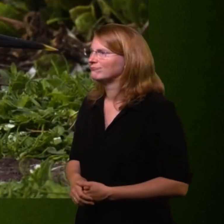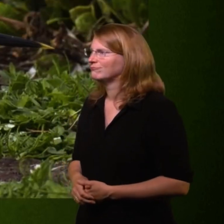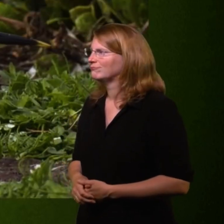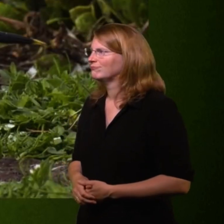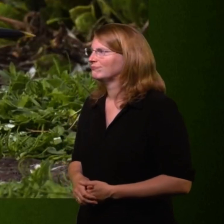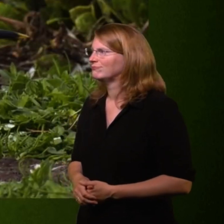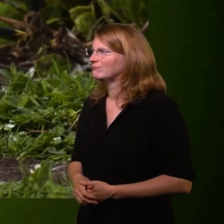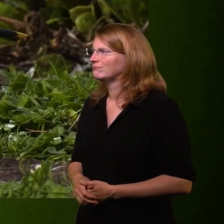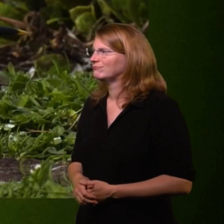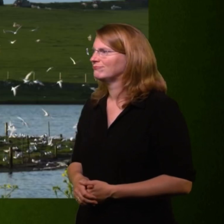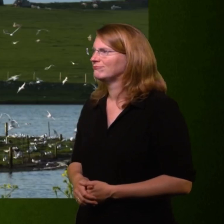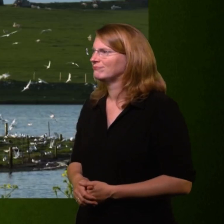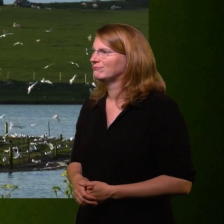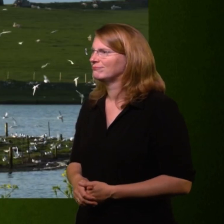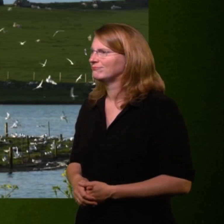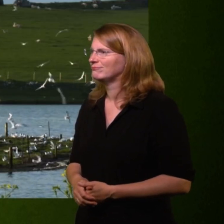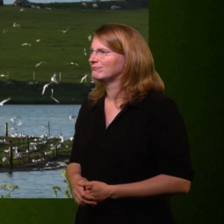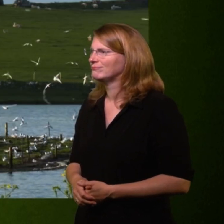Cemlyn Bay community.